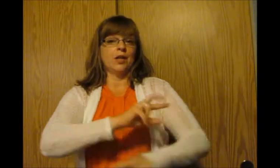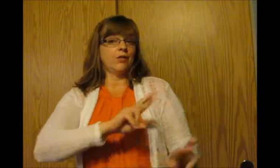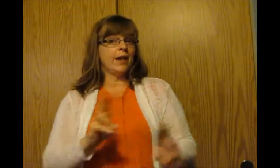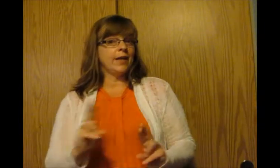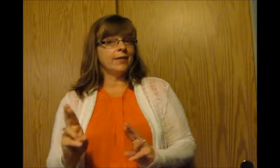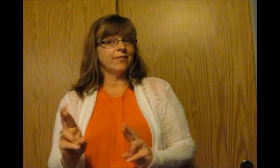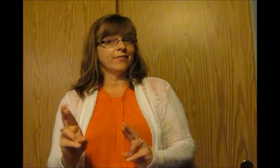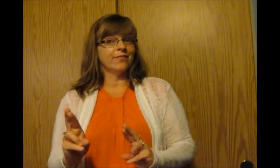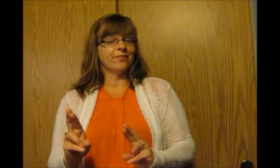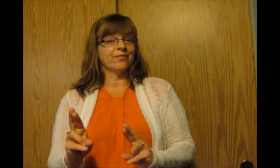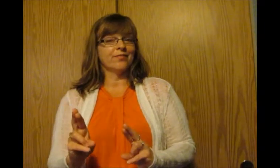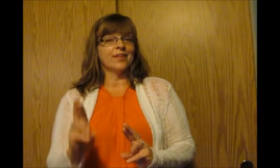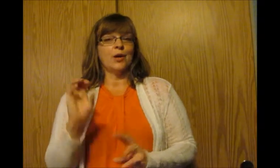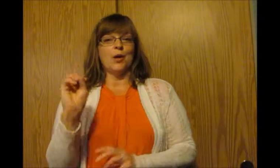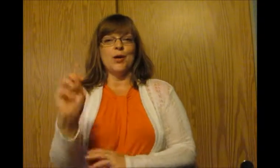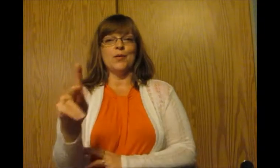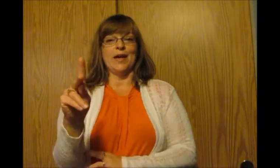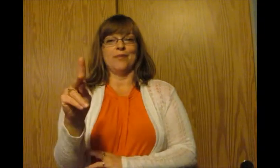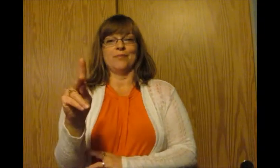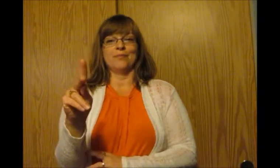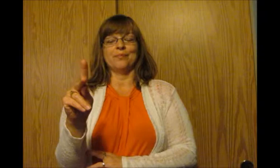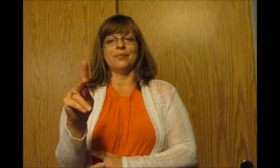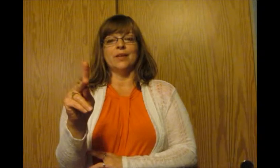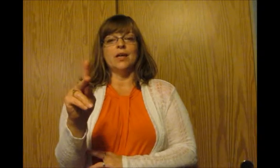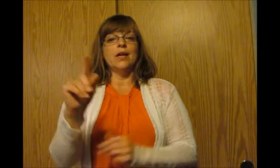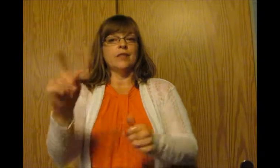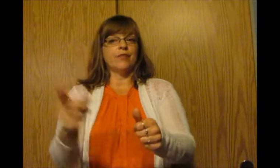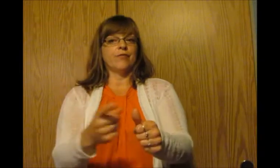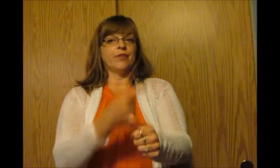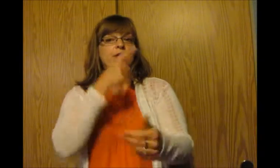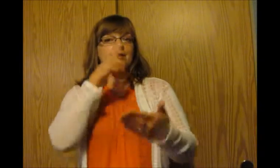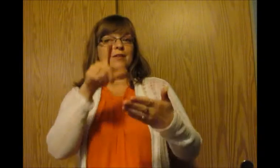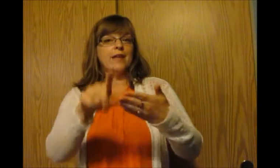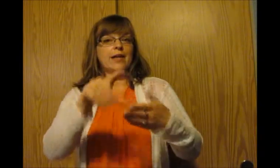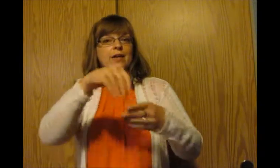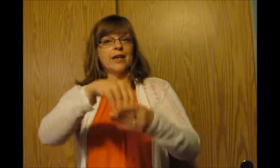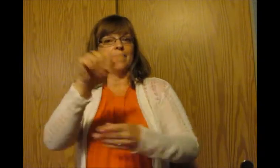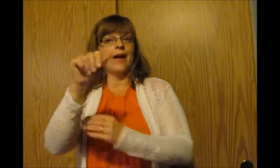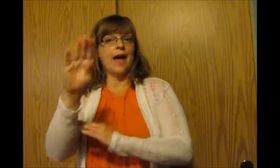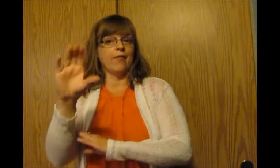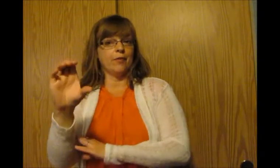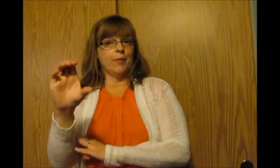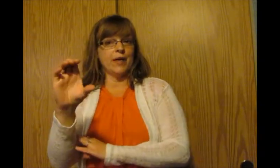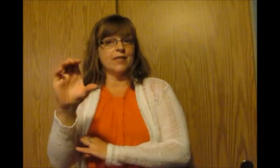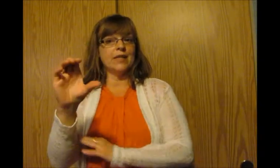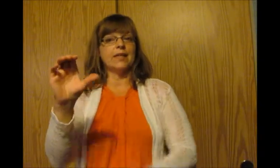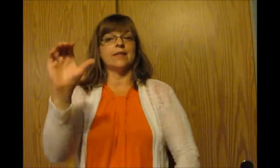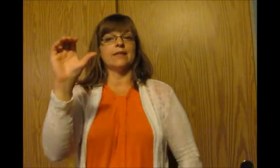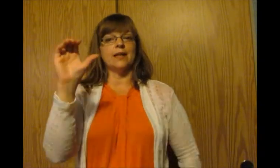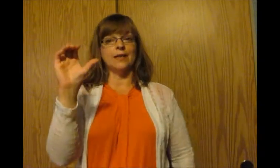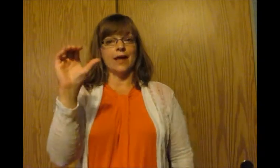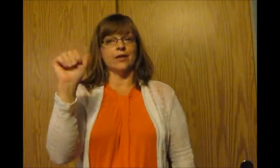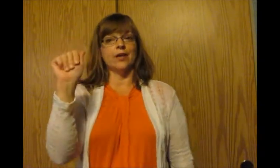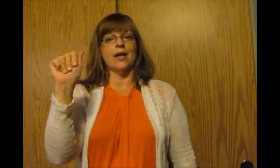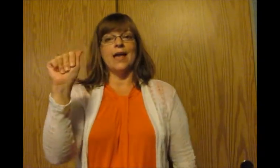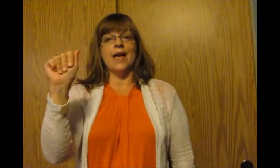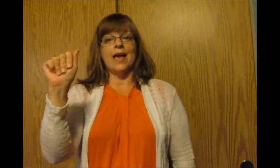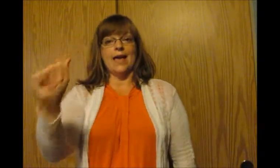you ready? Okay. The first letter in the alphabet is the letter